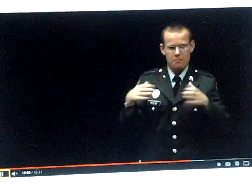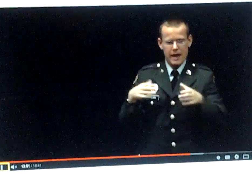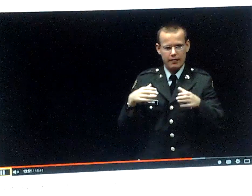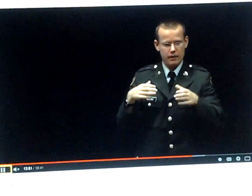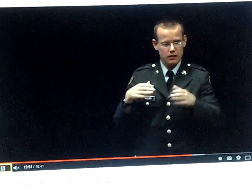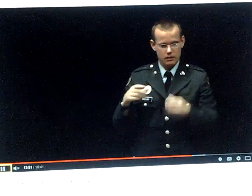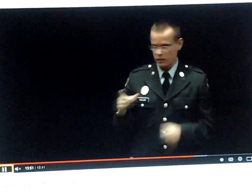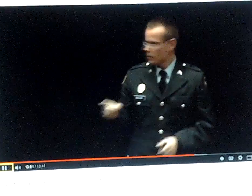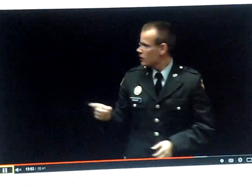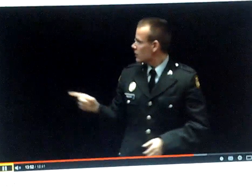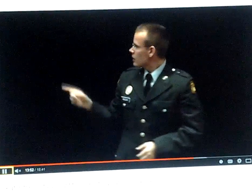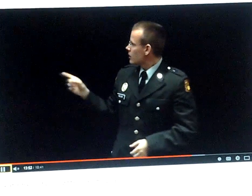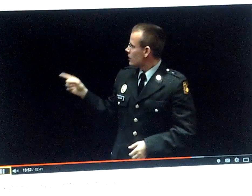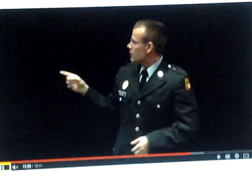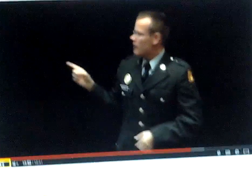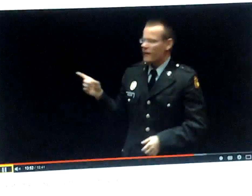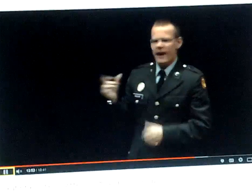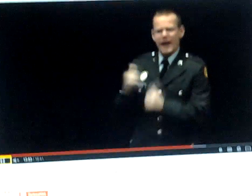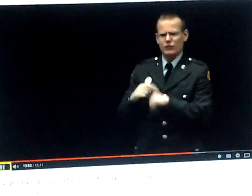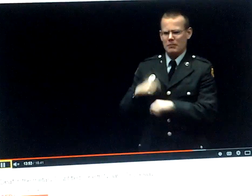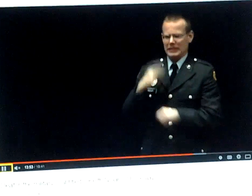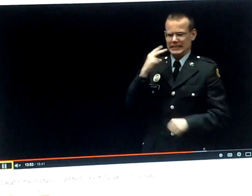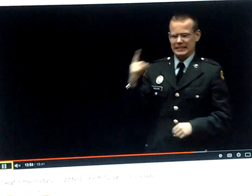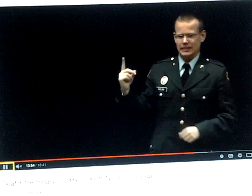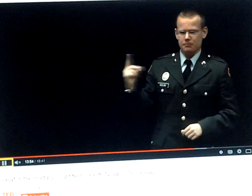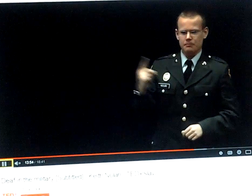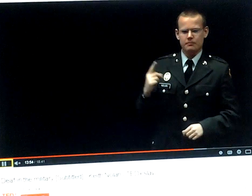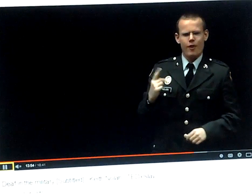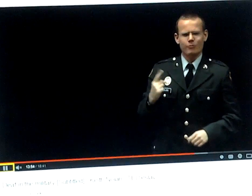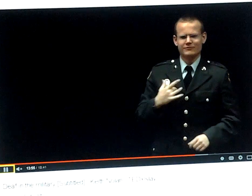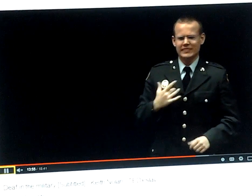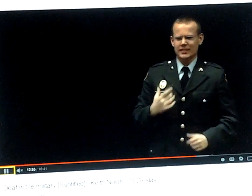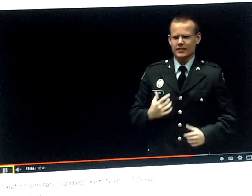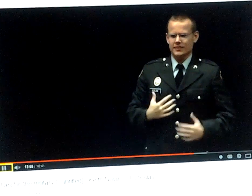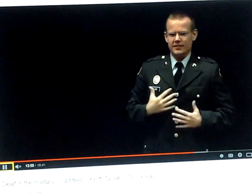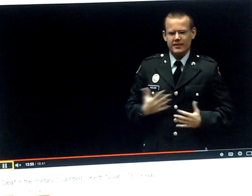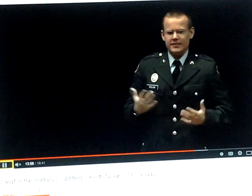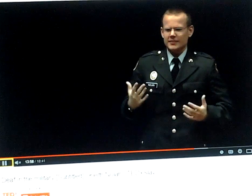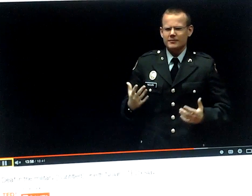So this is Philip, this is assigned him. He was higher in command.